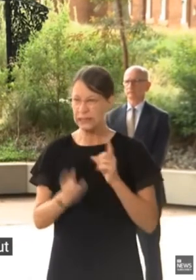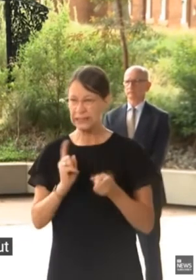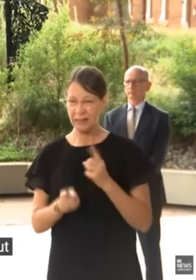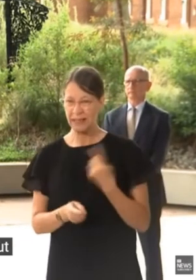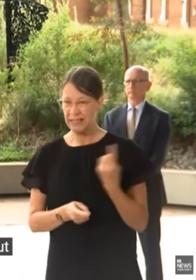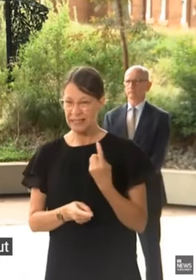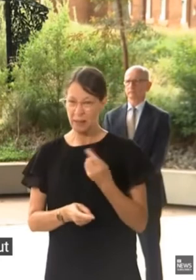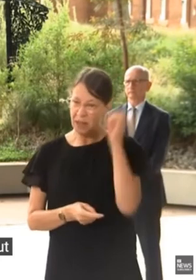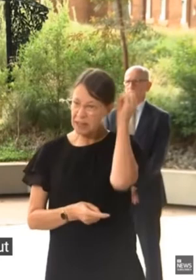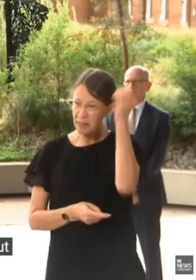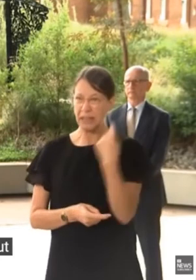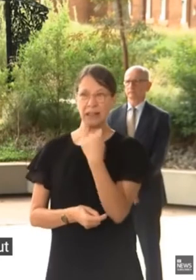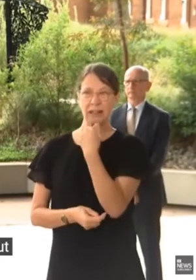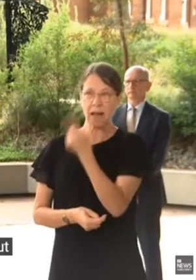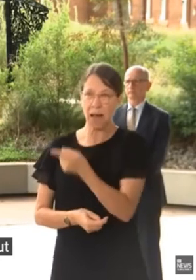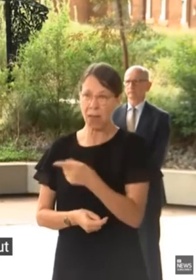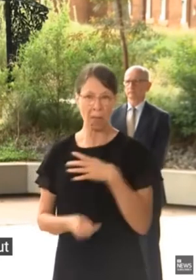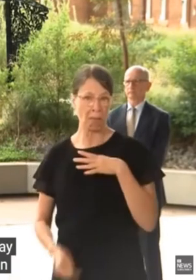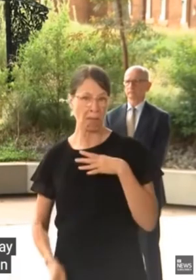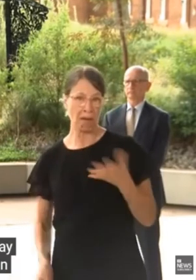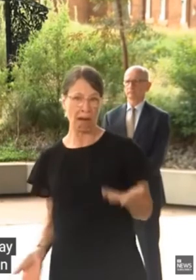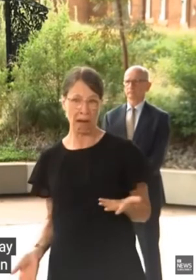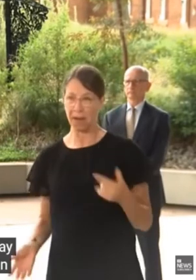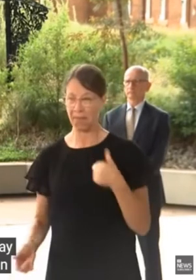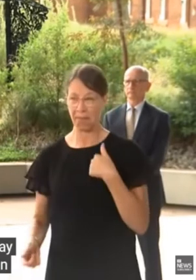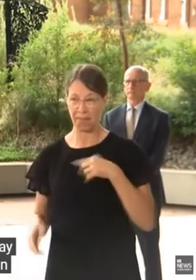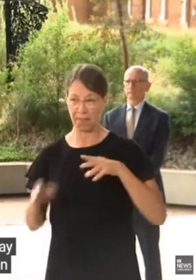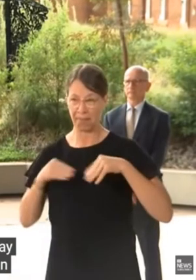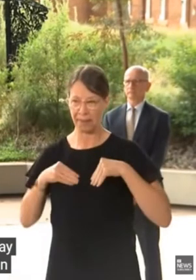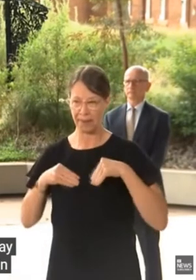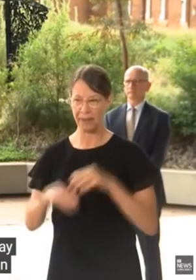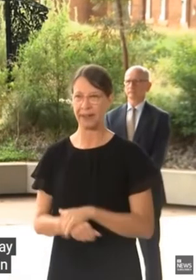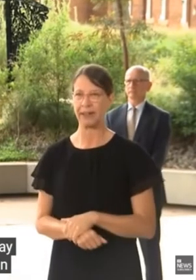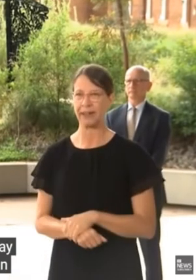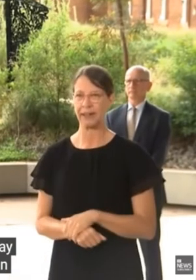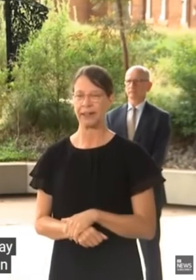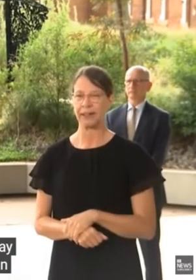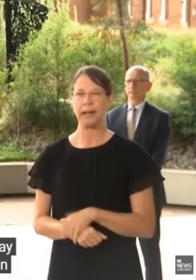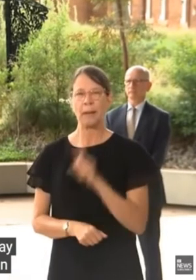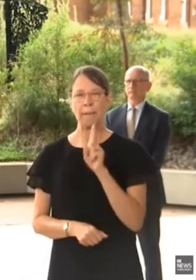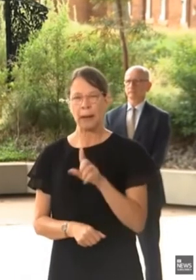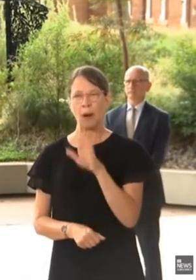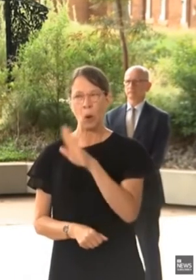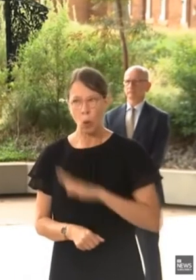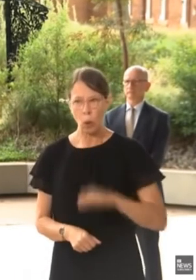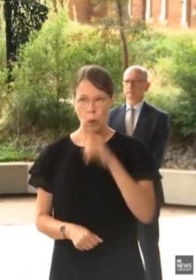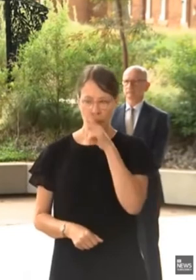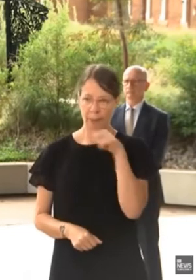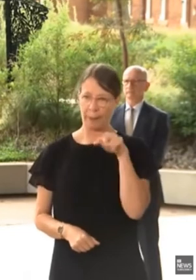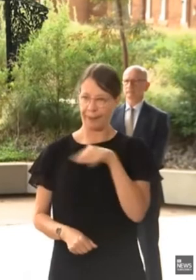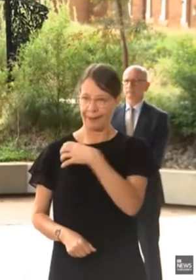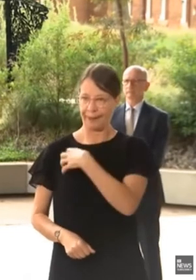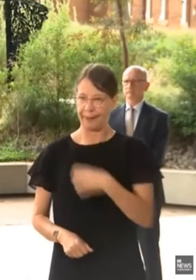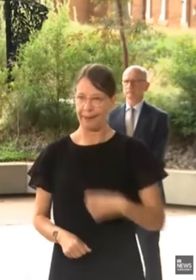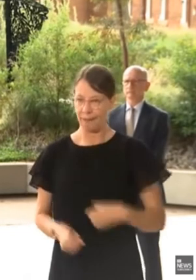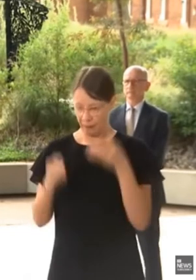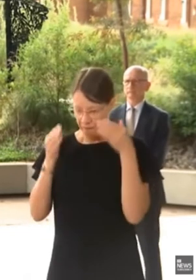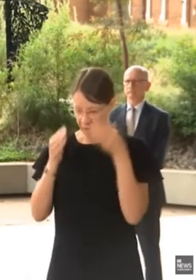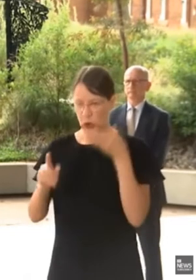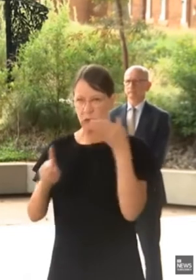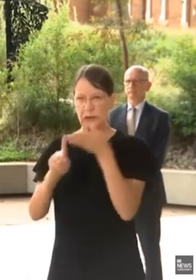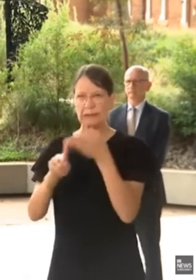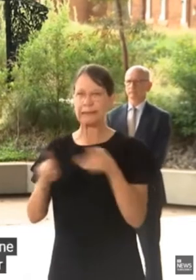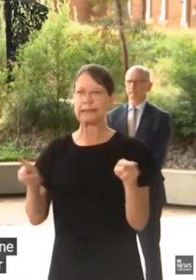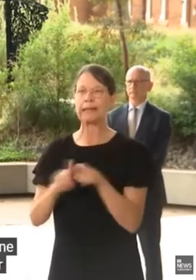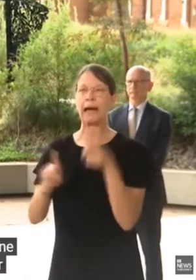fine. What I can say is that every single person in our government is focused on